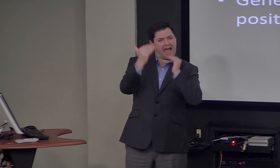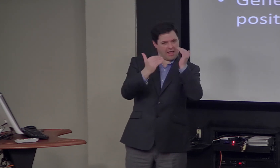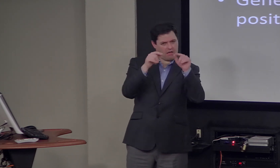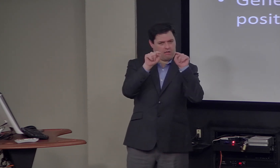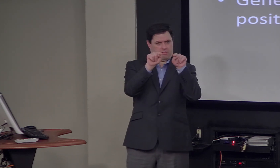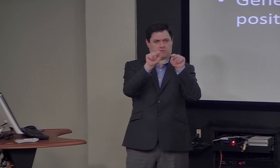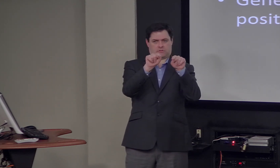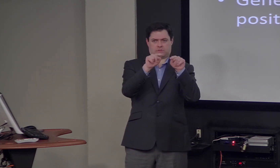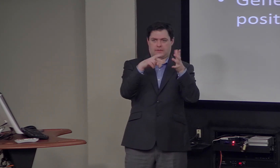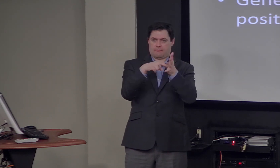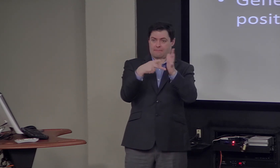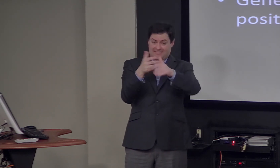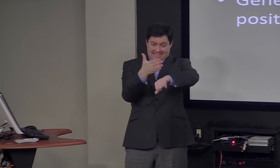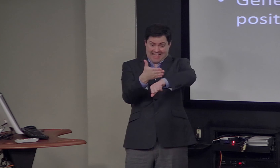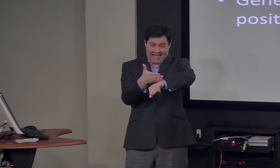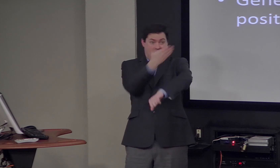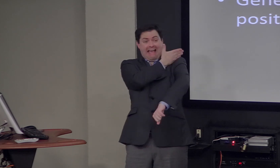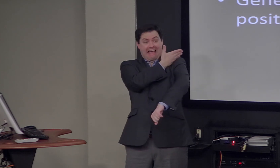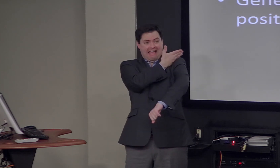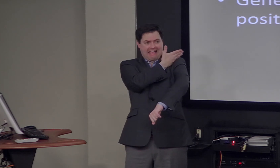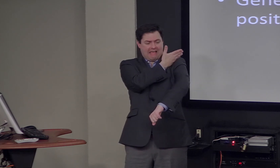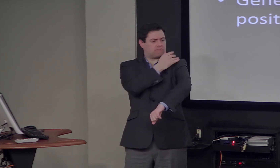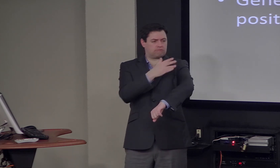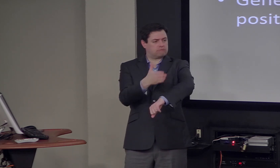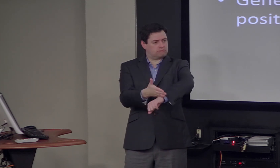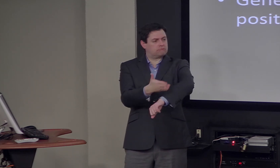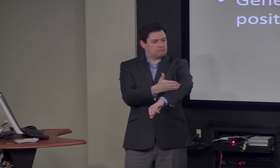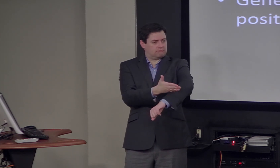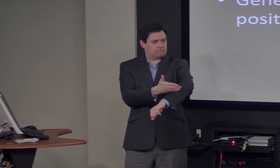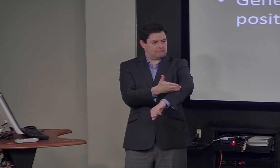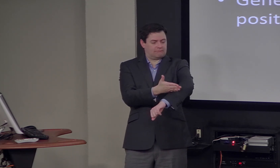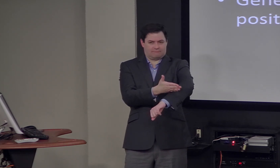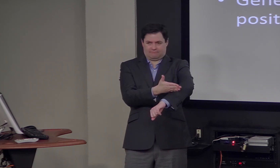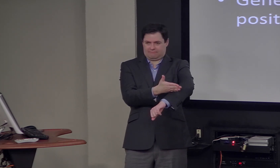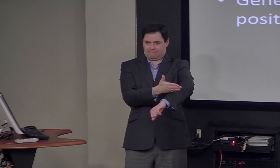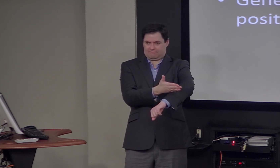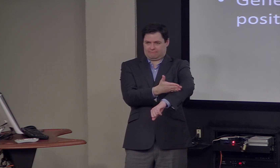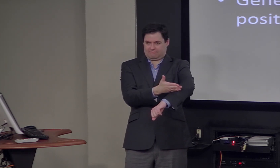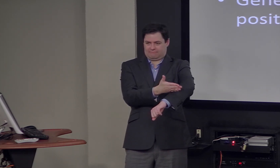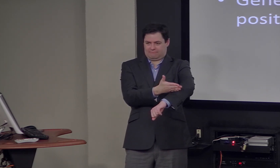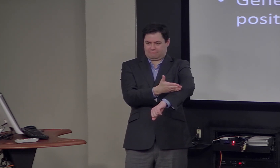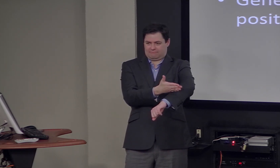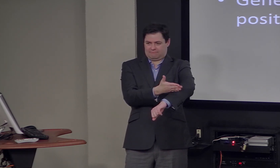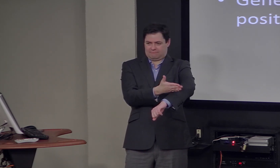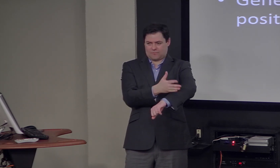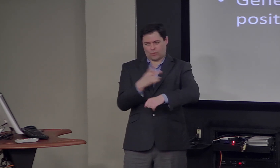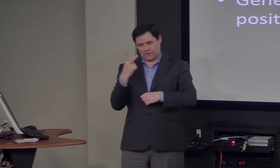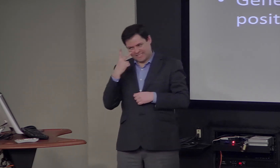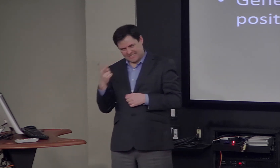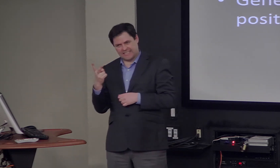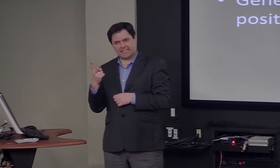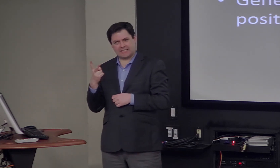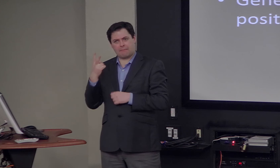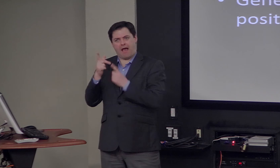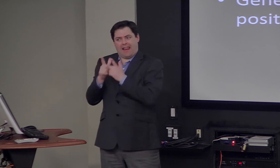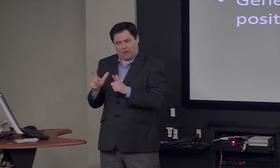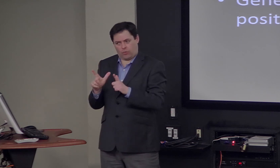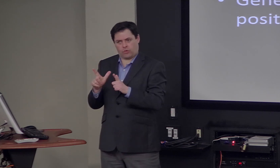It also appears that for adults, that while improvement can be made, it is marginal improvement, nothing very